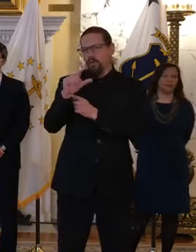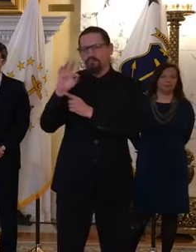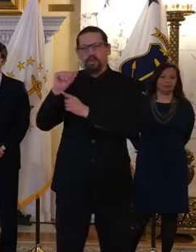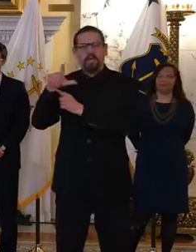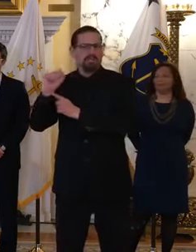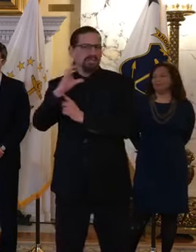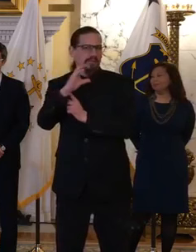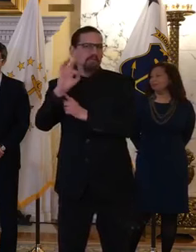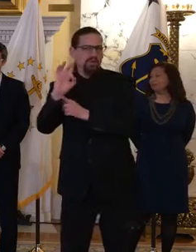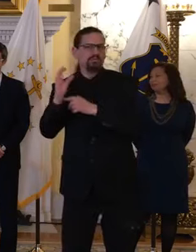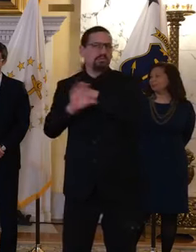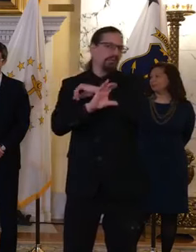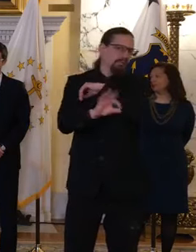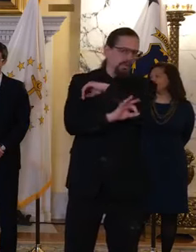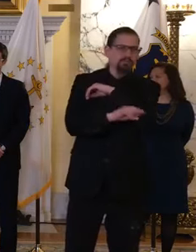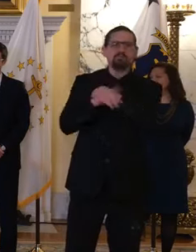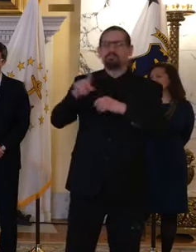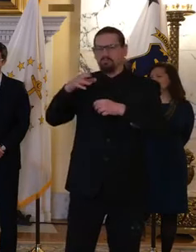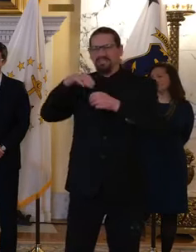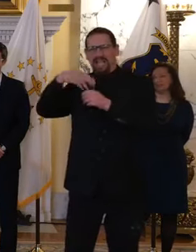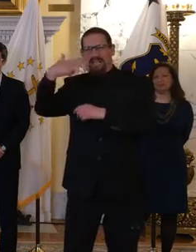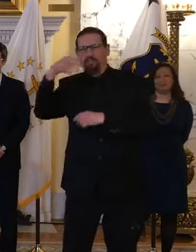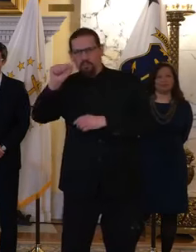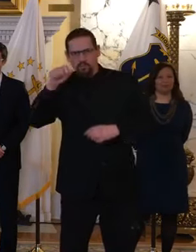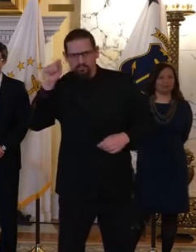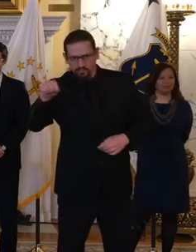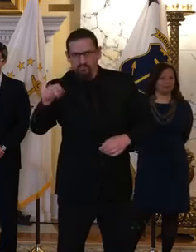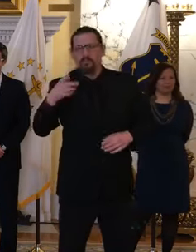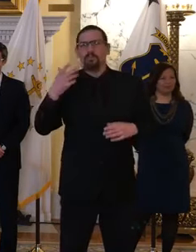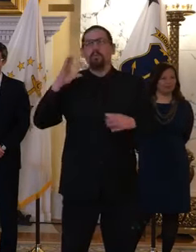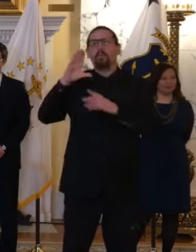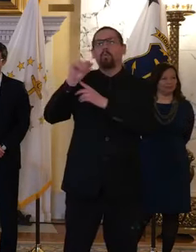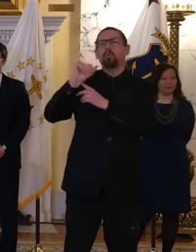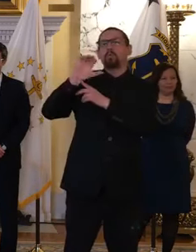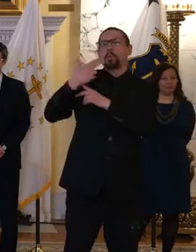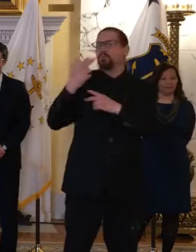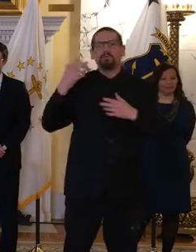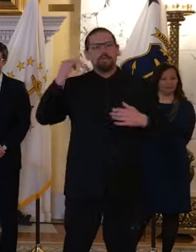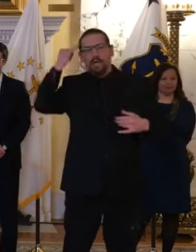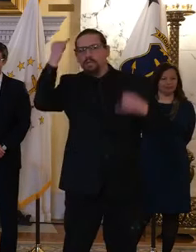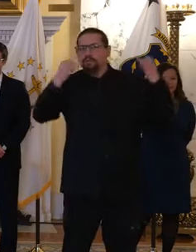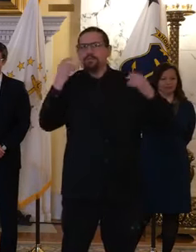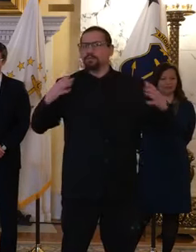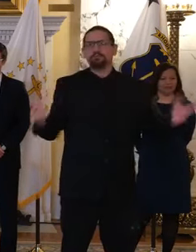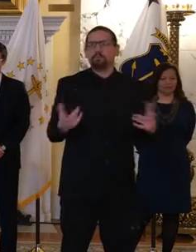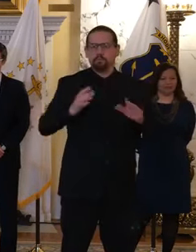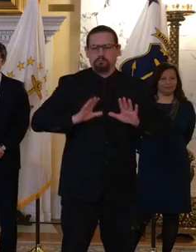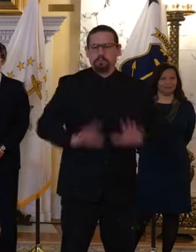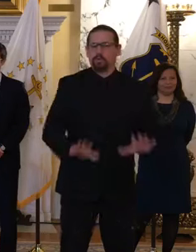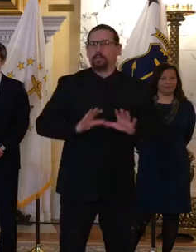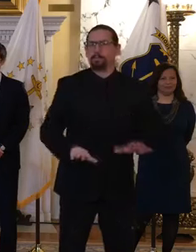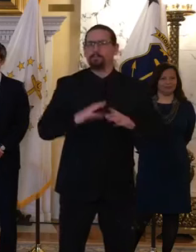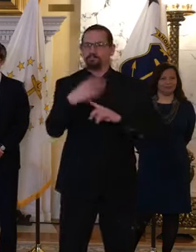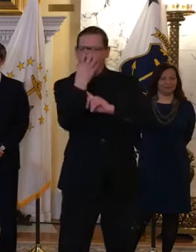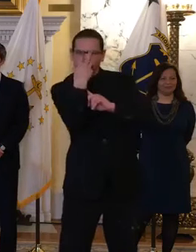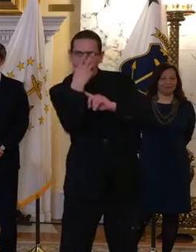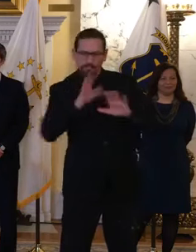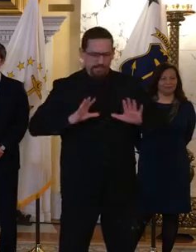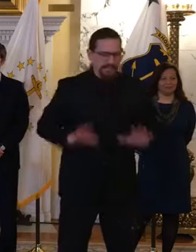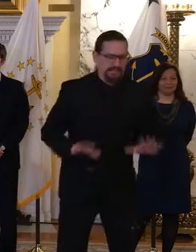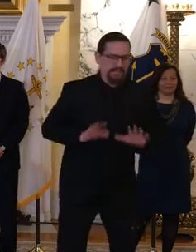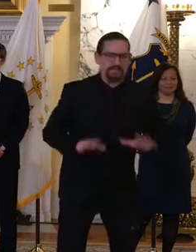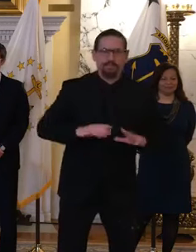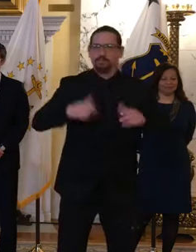push-up challenge to keep students active and engaged at home. I love it. I think we should all participate.